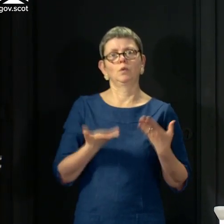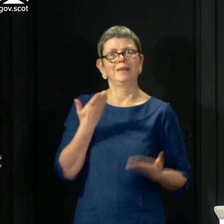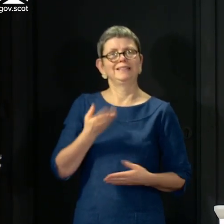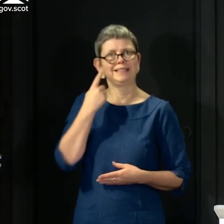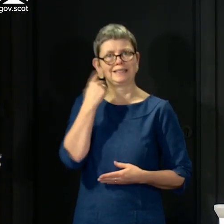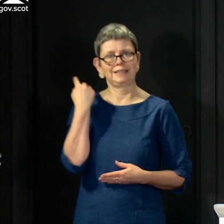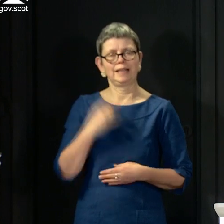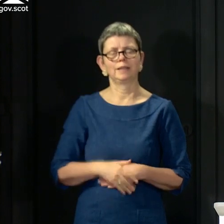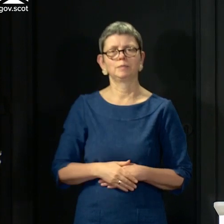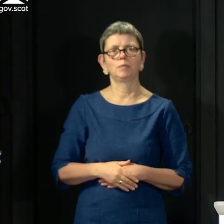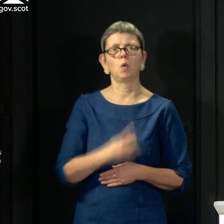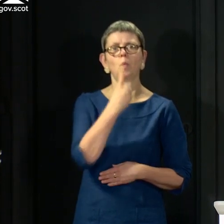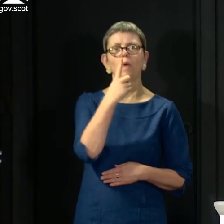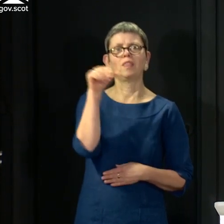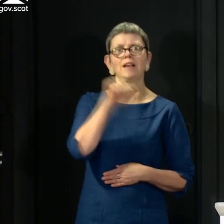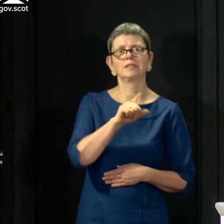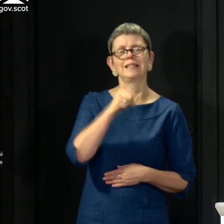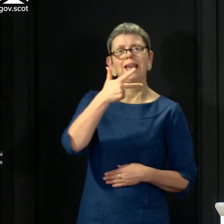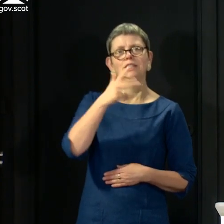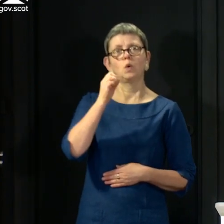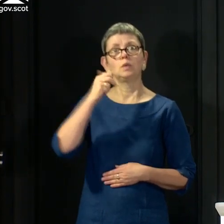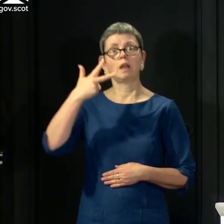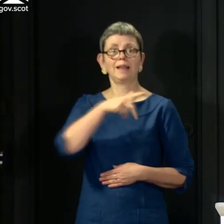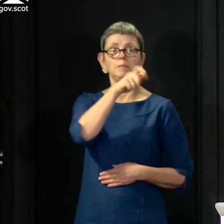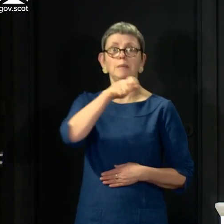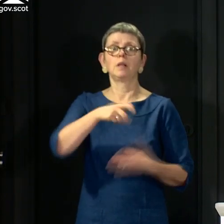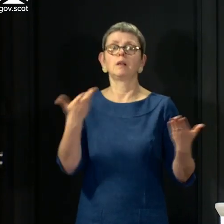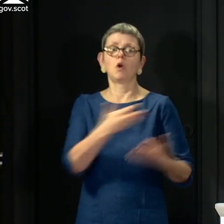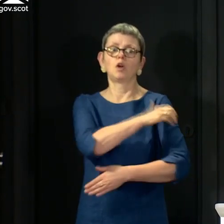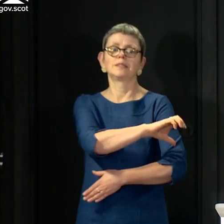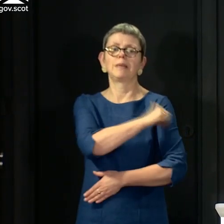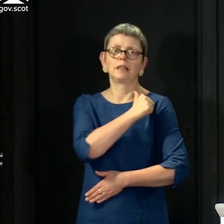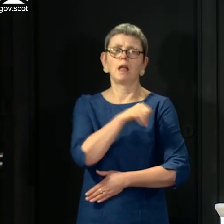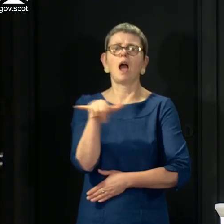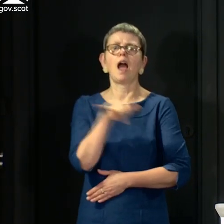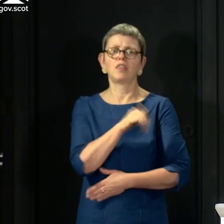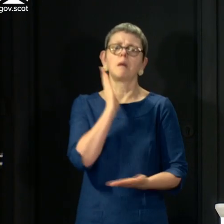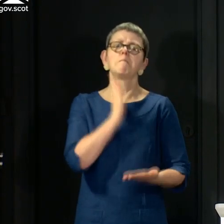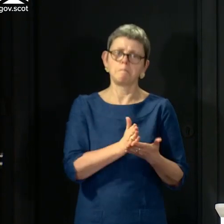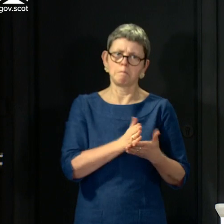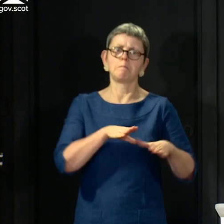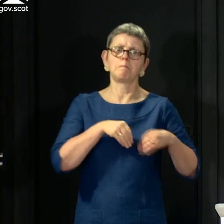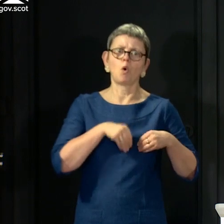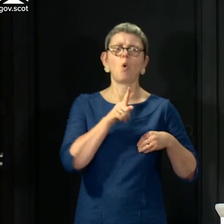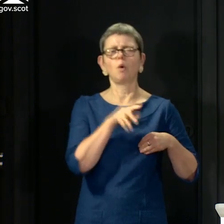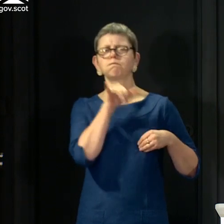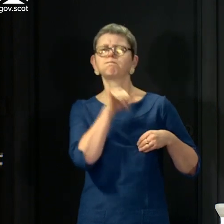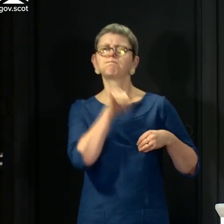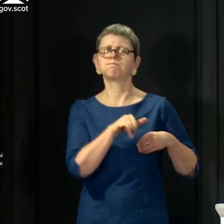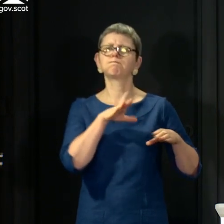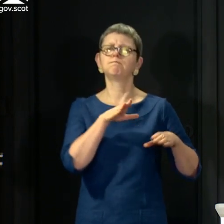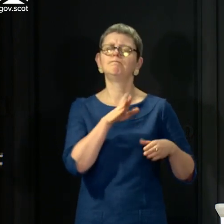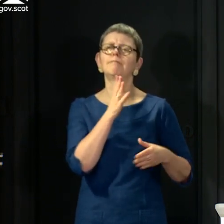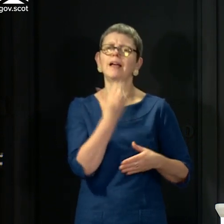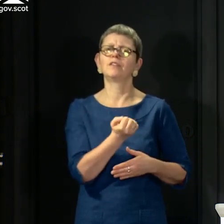A total of 1,809 patients are in hospital with either confirmed or suspected COVID-19, and